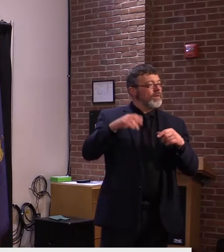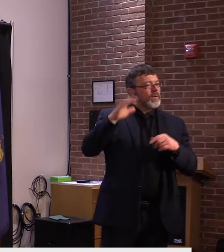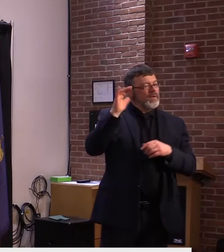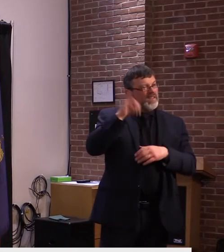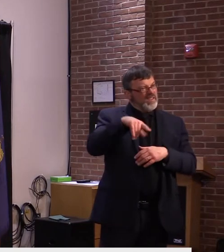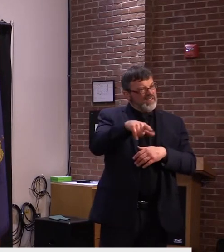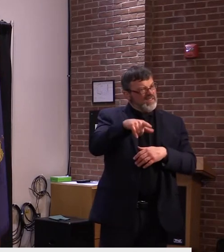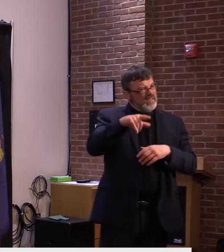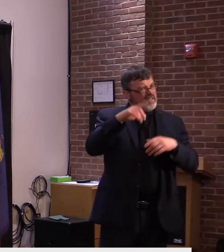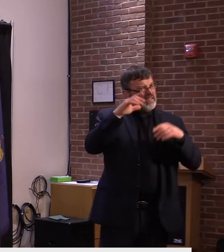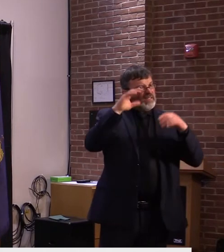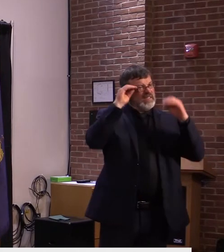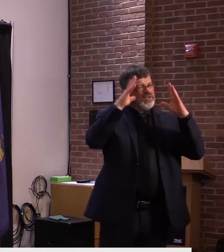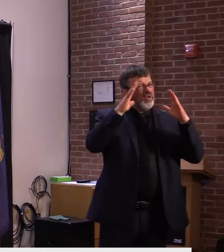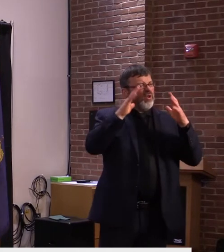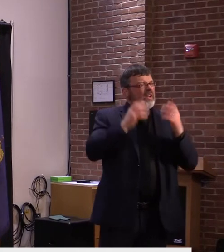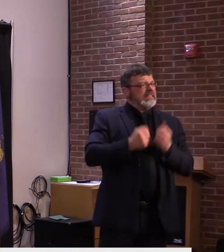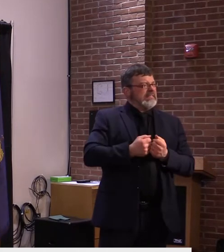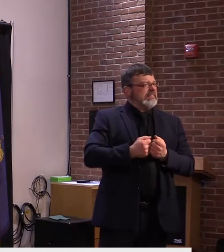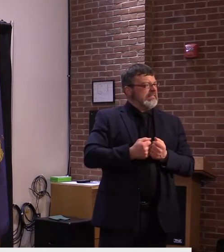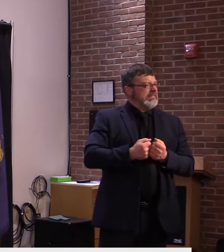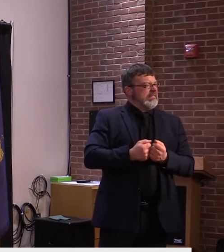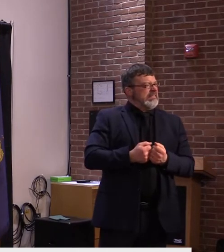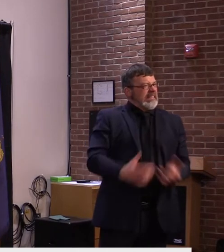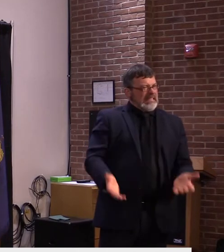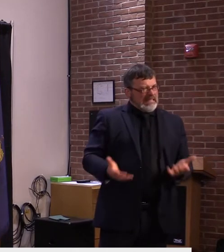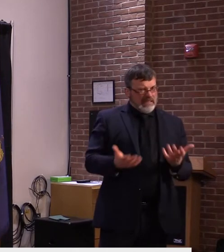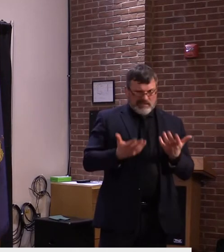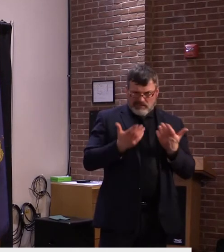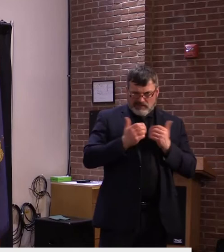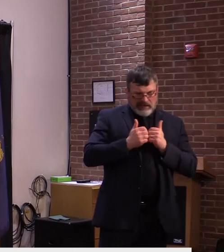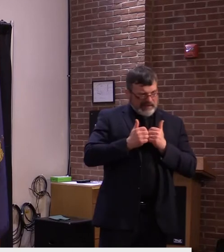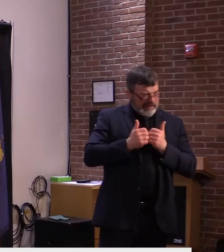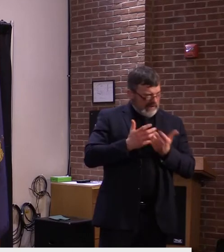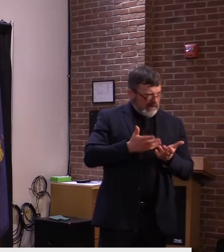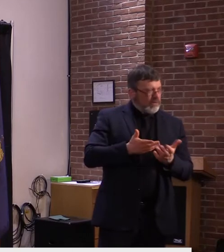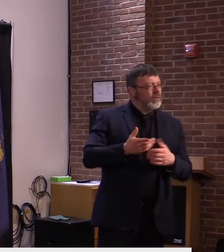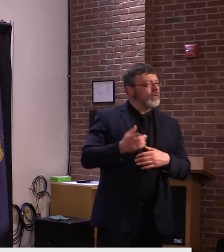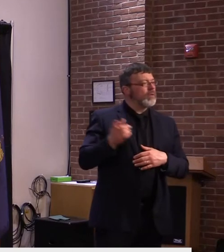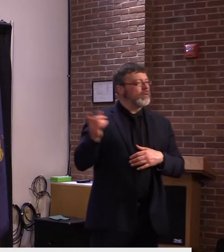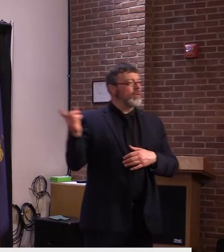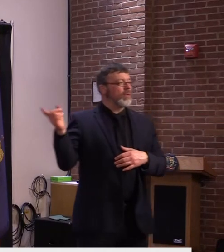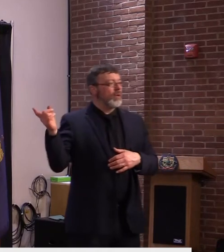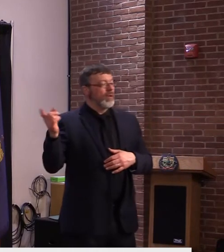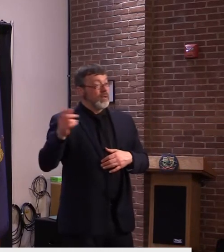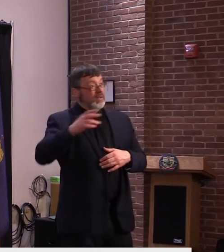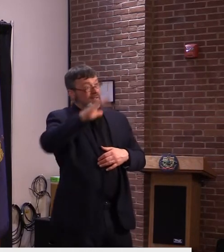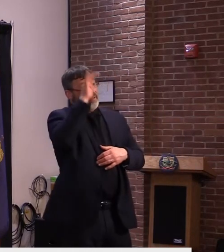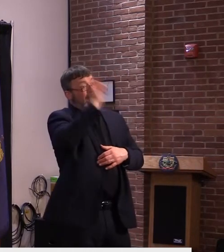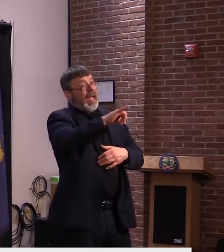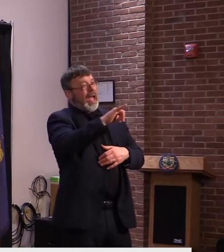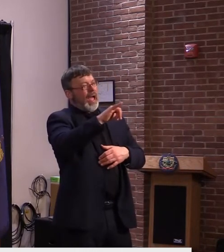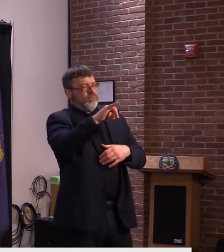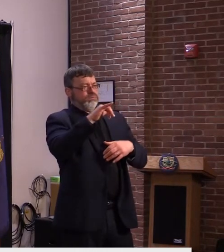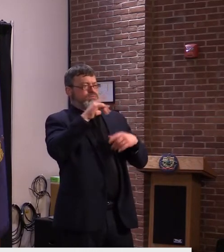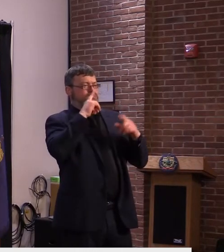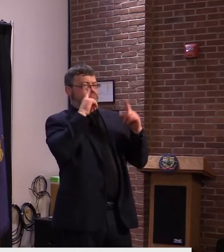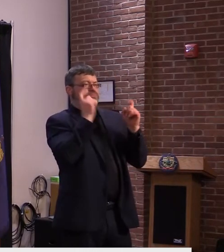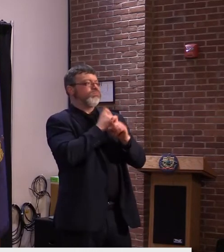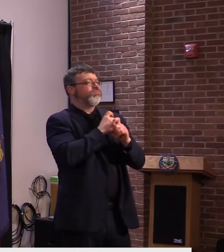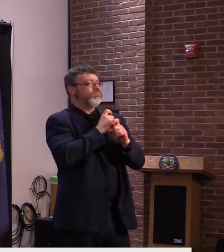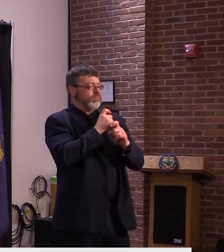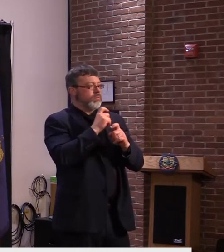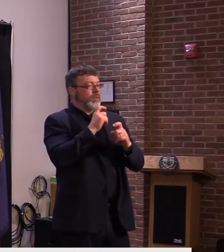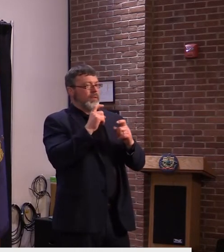prevent that? Yeah, absolutely. I think, you know, they're, it's a complex topic. You know, we can certainly talk more broadly about workforce issues